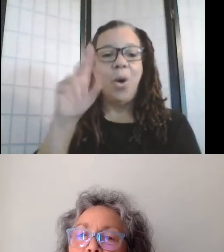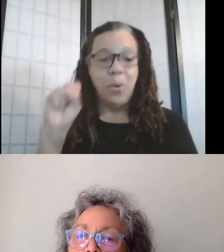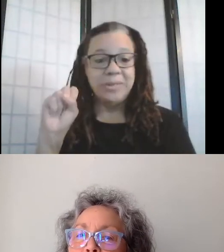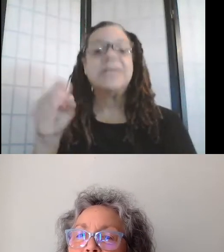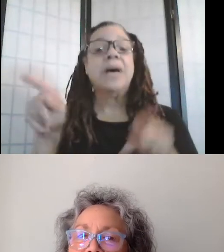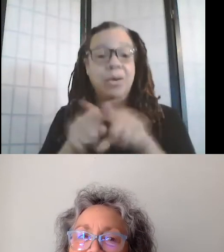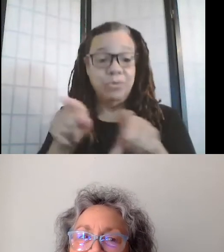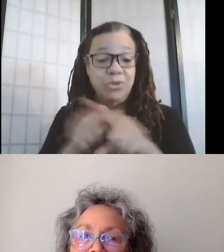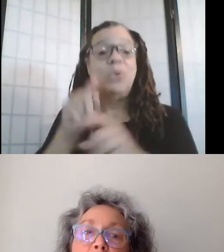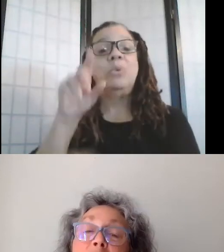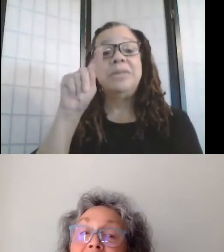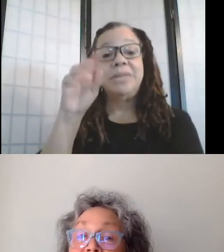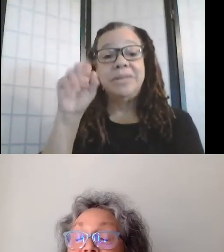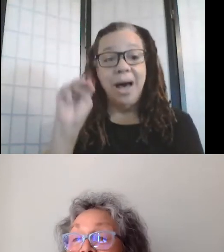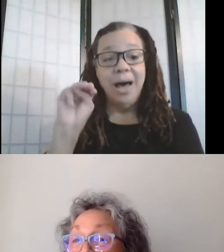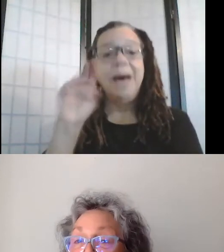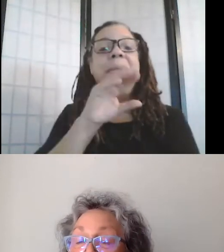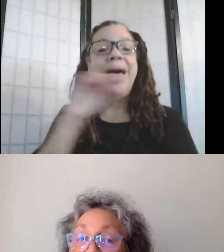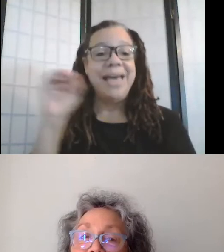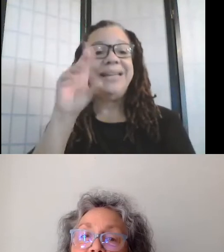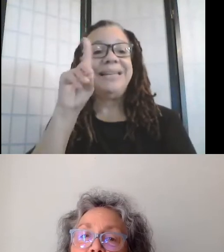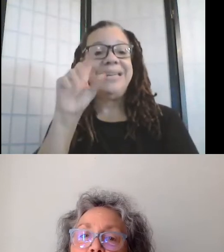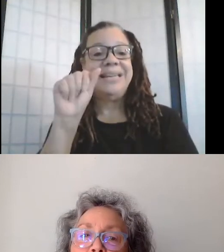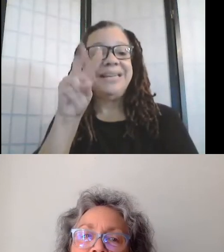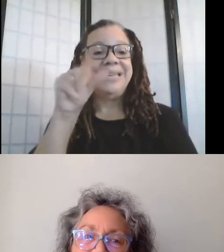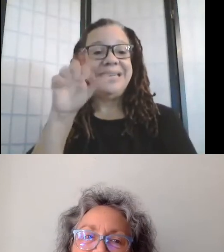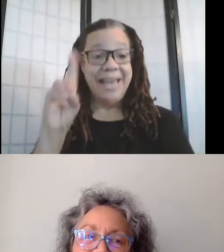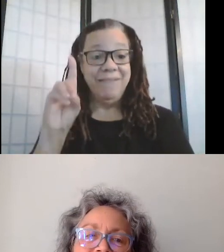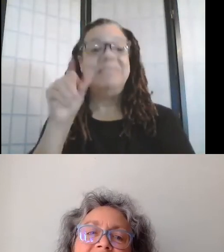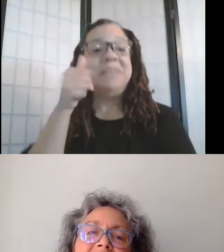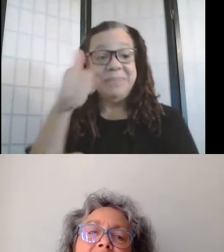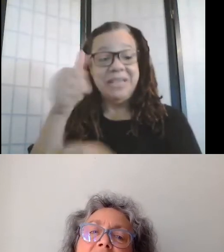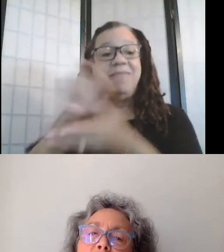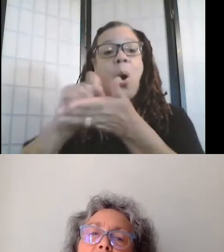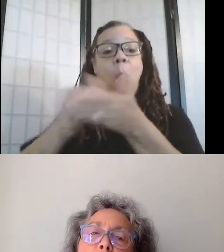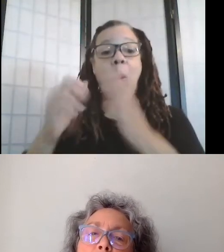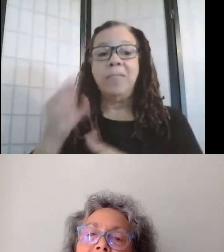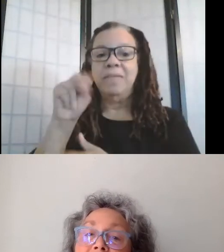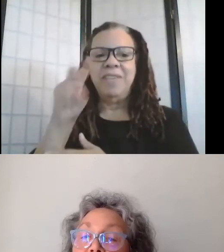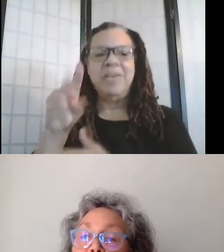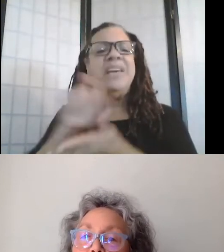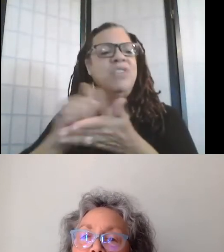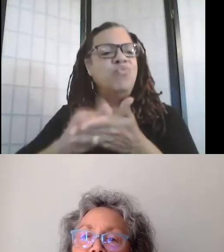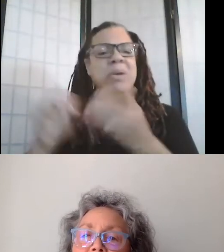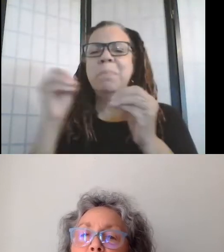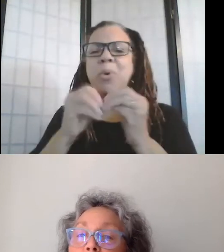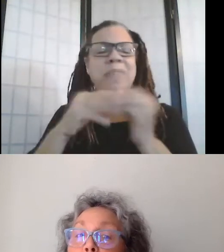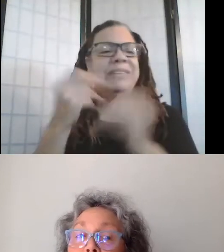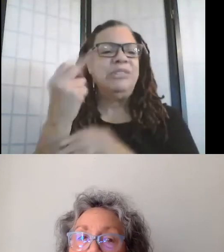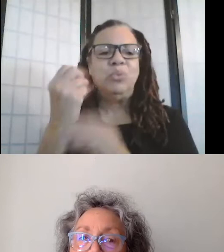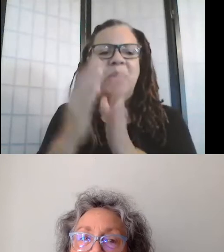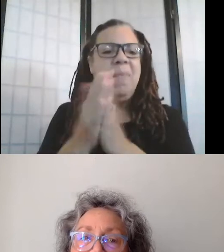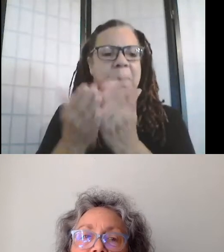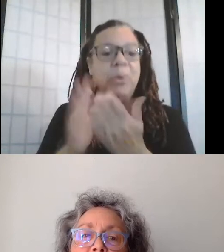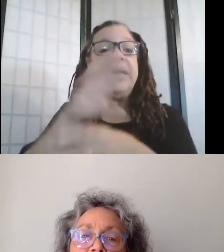ASL interpreter Shelley. We are excited to have David as our November author. David has written more than a dozen books, including